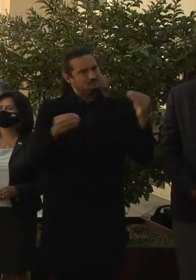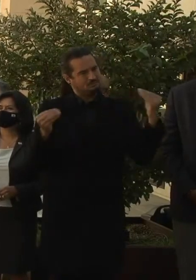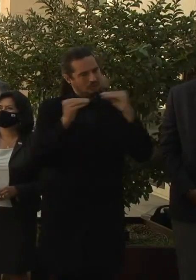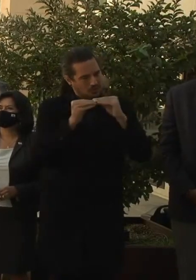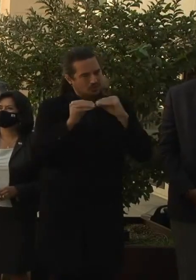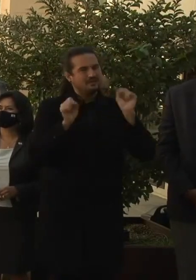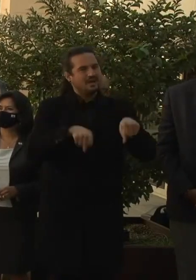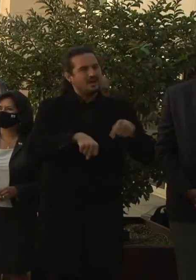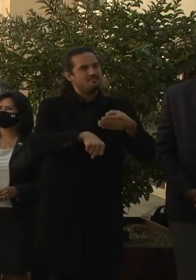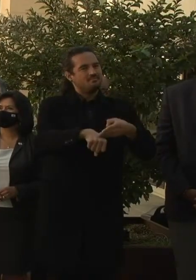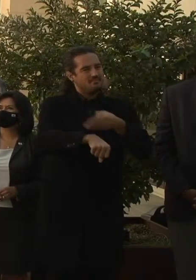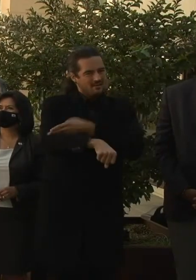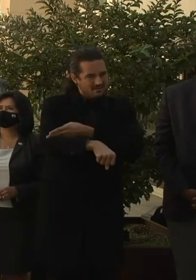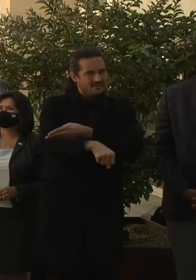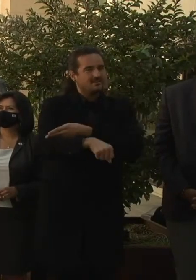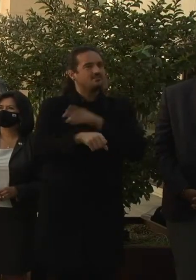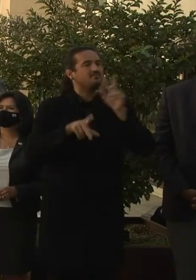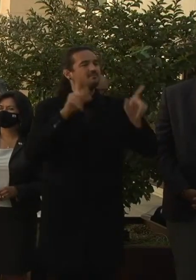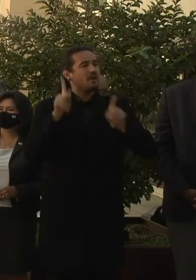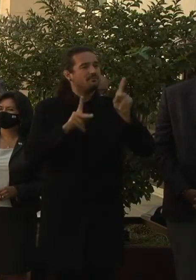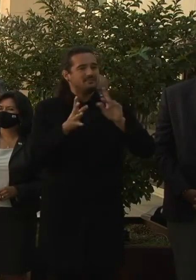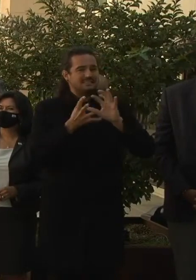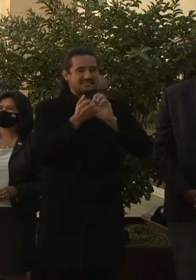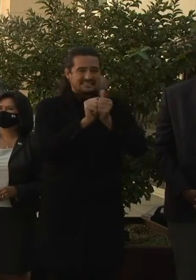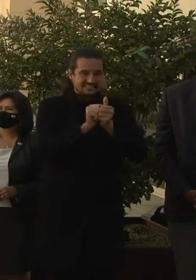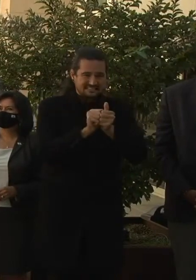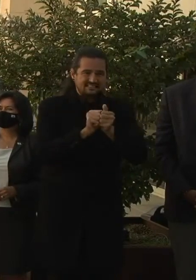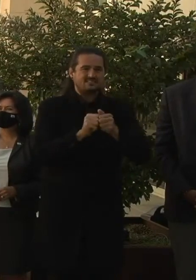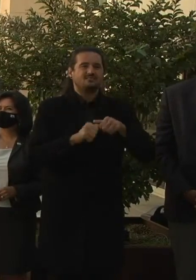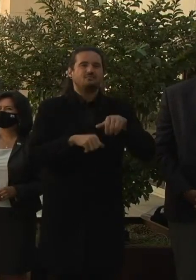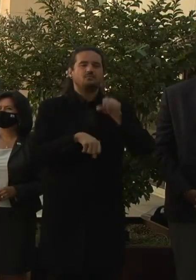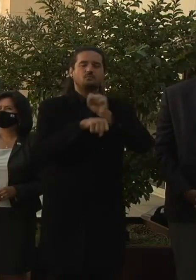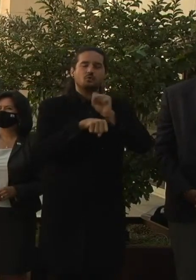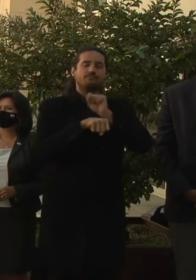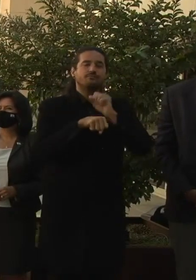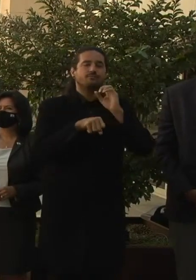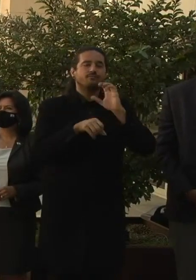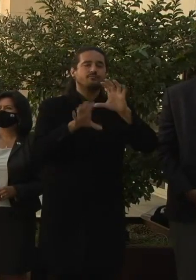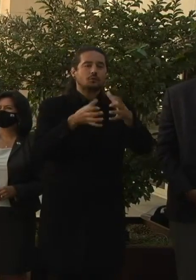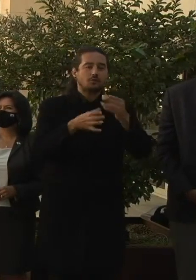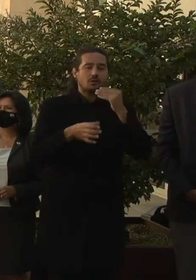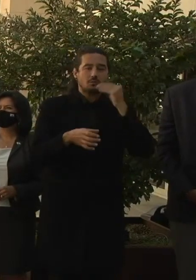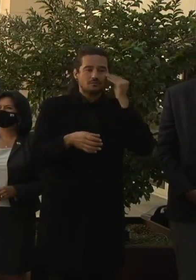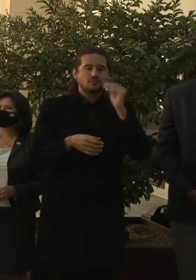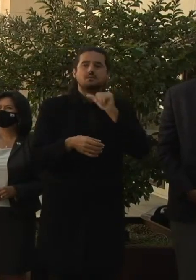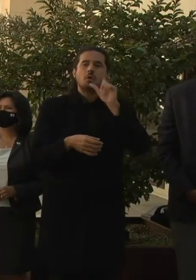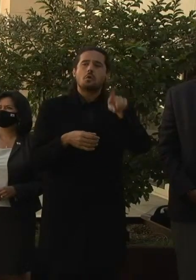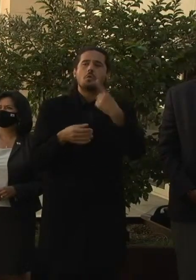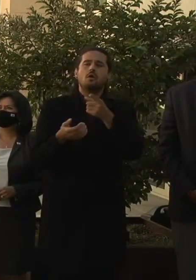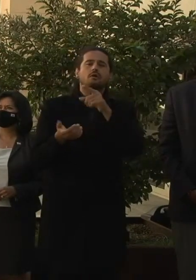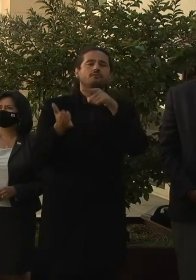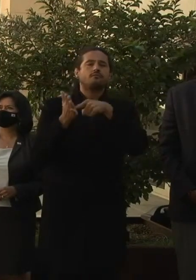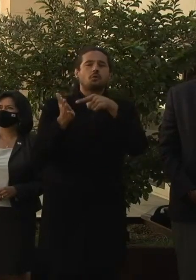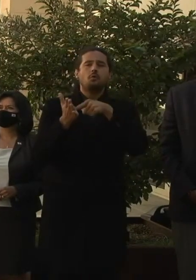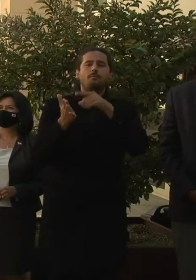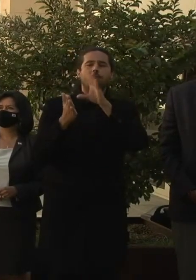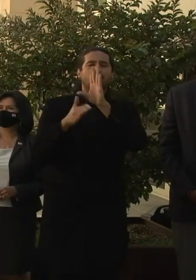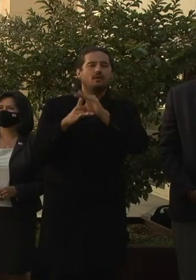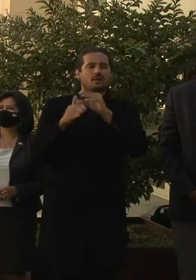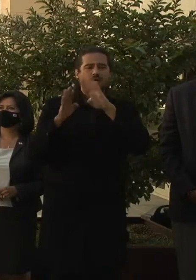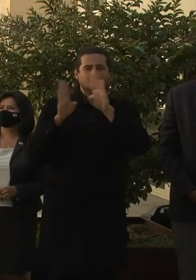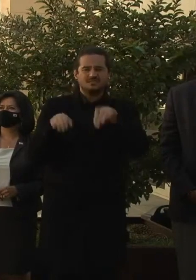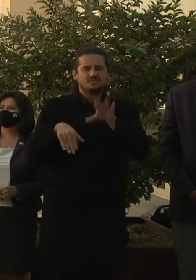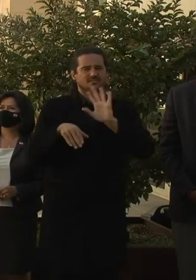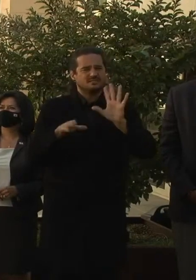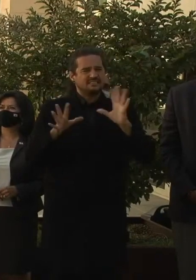density bonuses, workforce housing, not just affordable housing, a recognition housing investment at all income levels, a